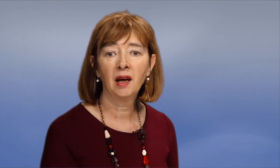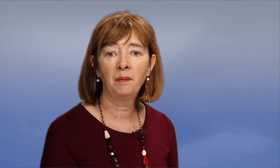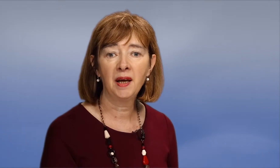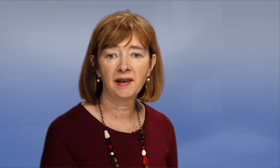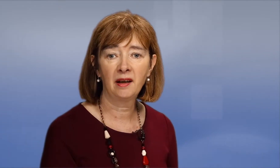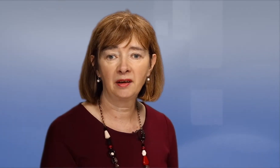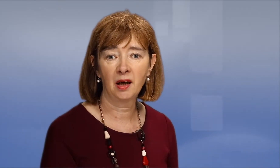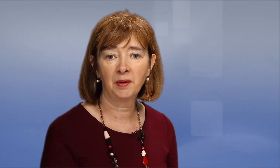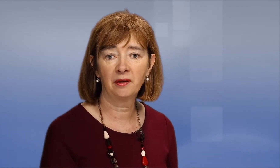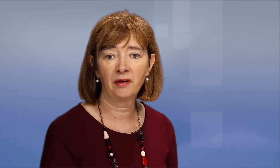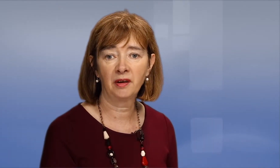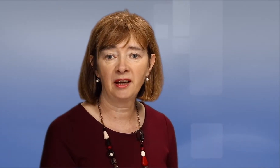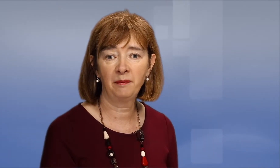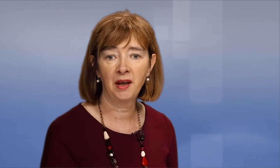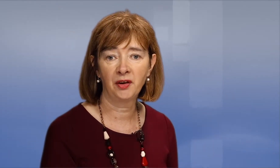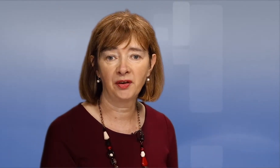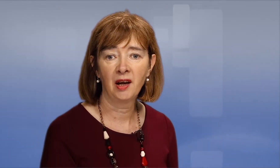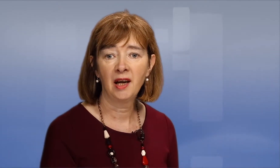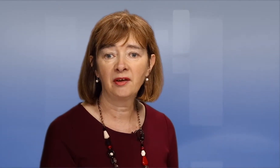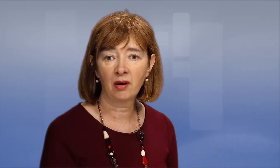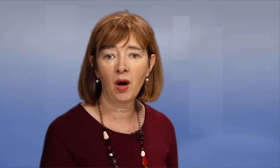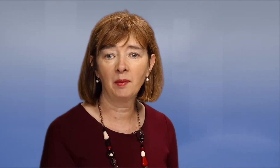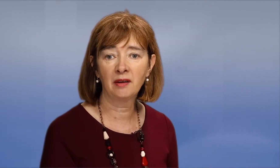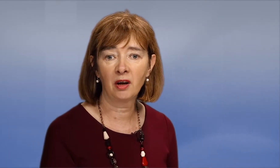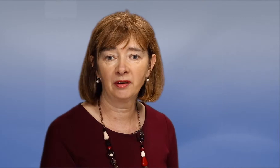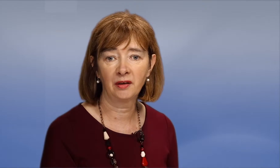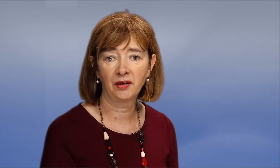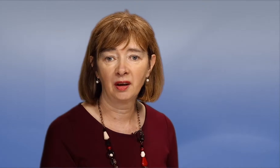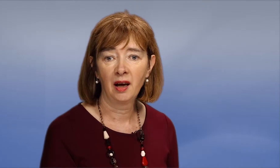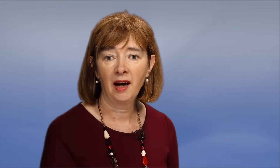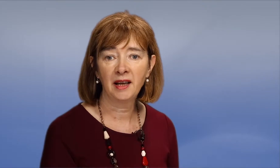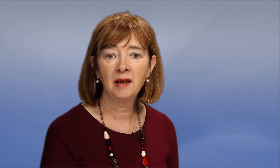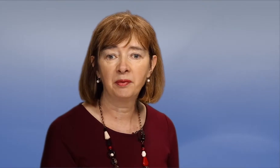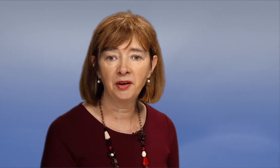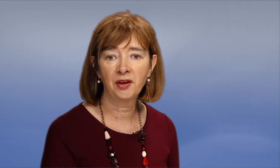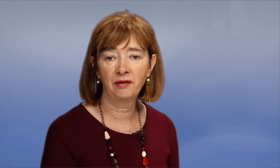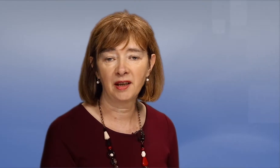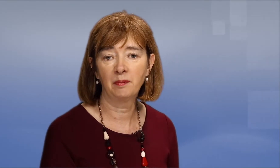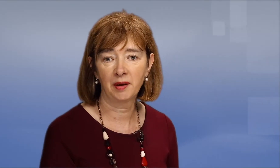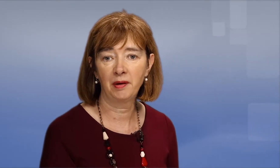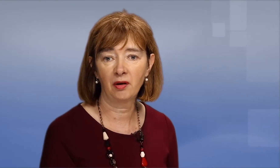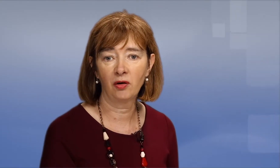a BSL interpreter for our deaf patients is a requirement of governance, and any breaches of this must be